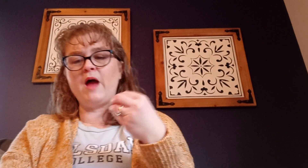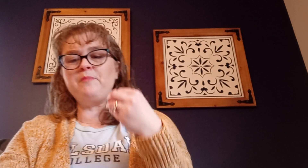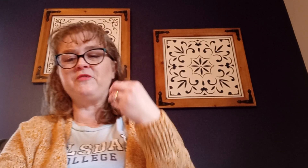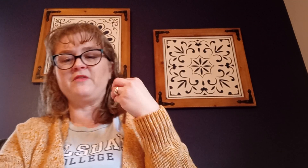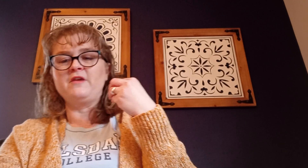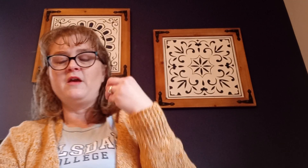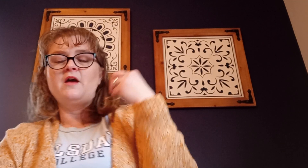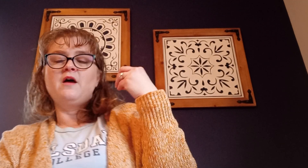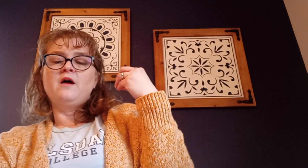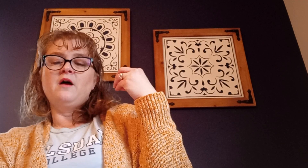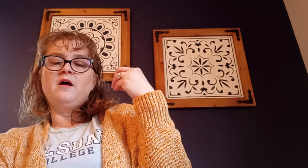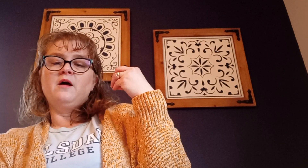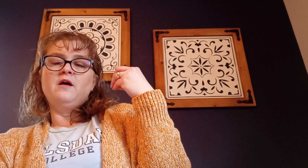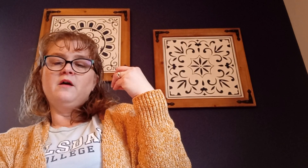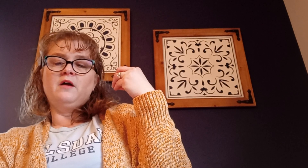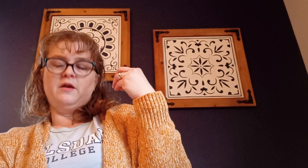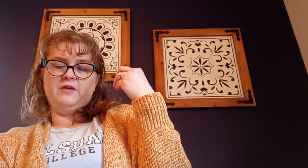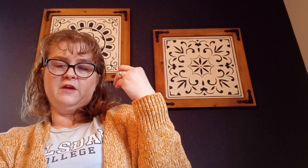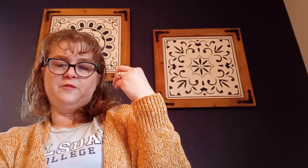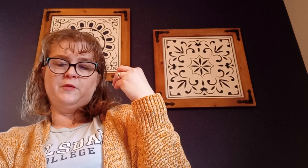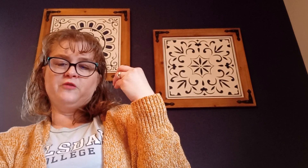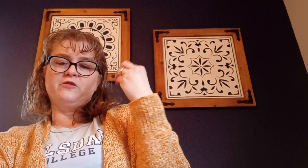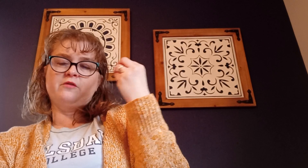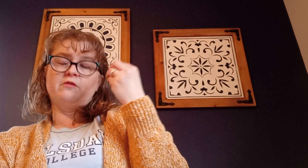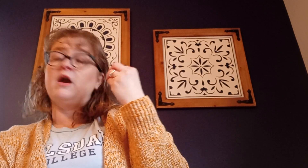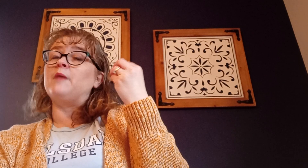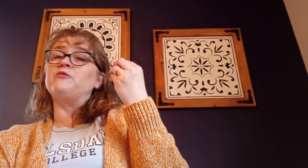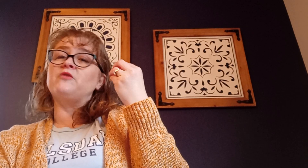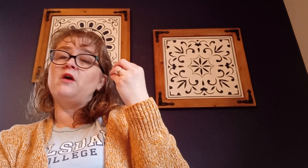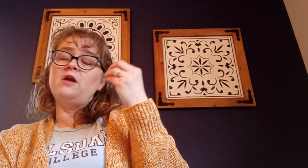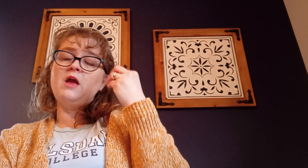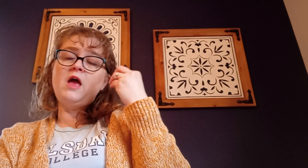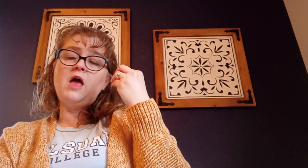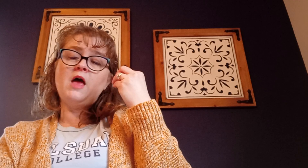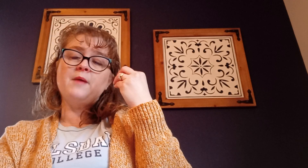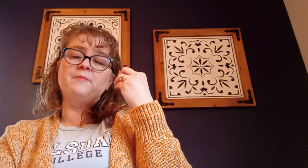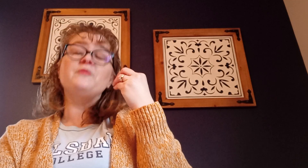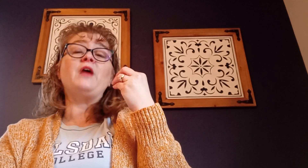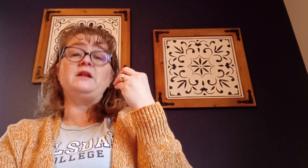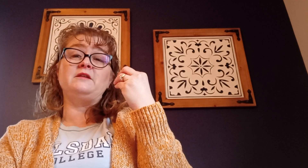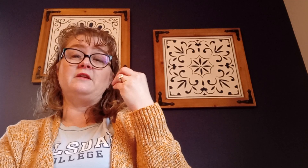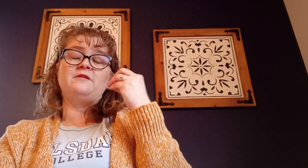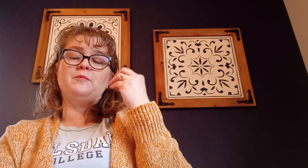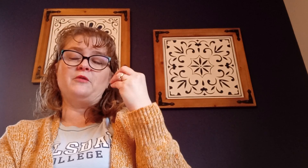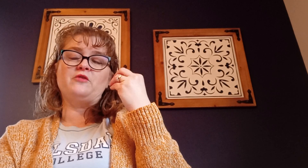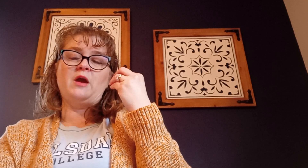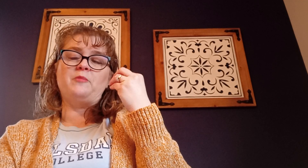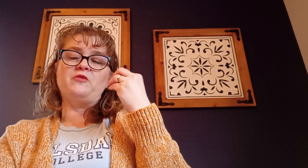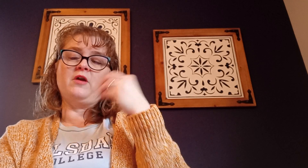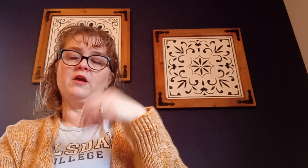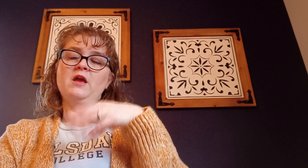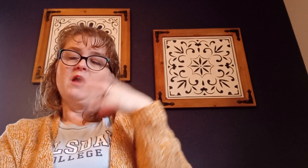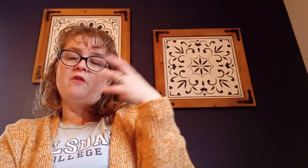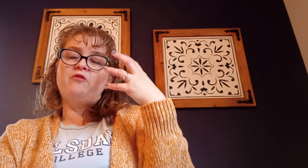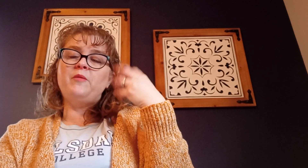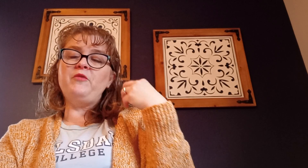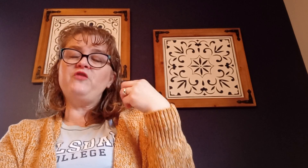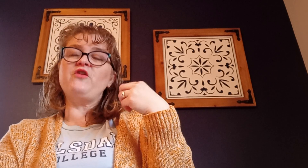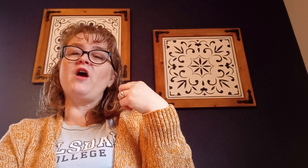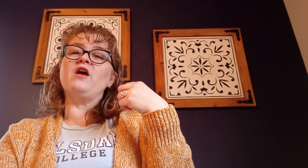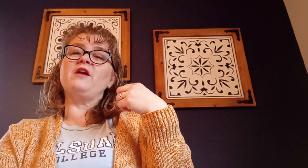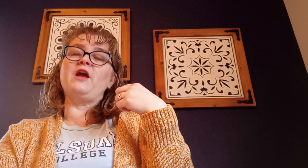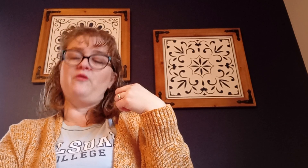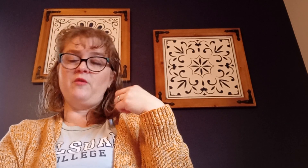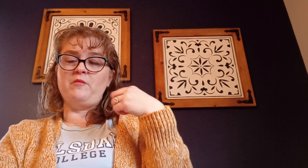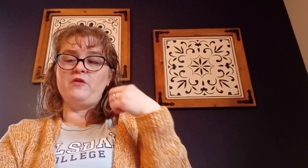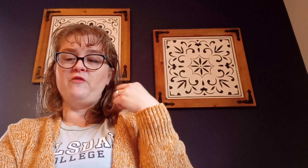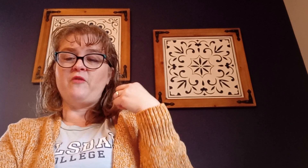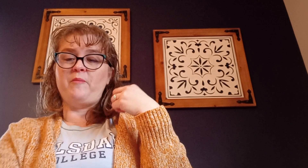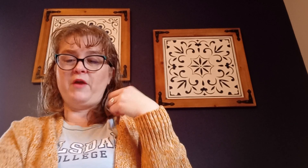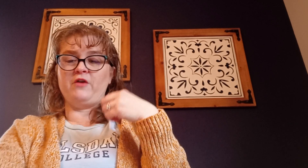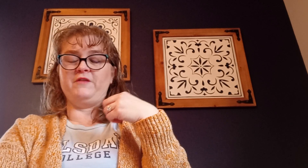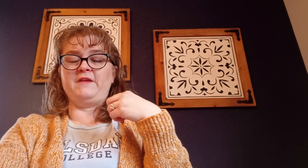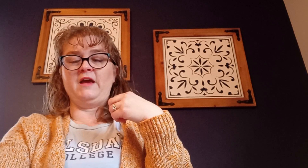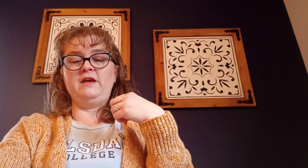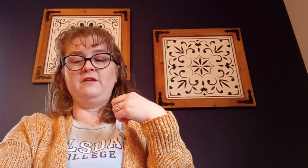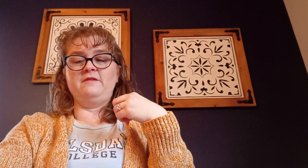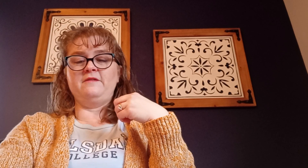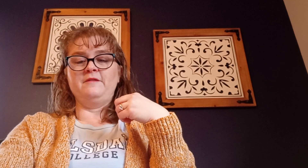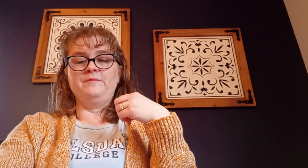scraps. I think I spelled scraps wrong. I did spell scraps wrong. From the shark and remove parasites.